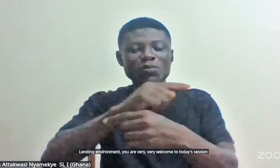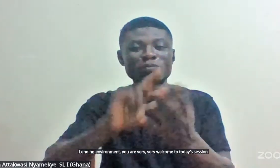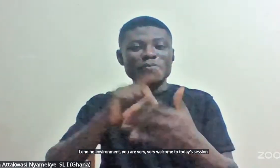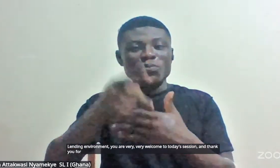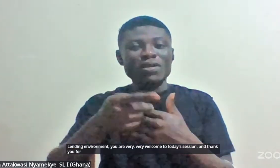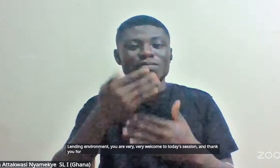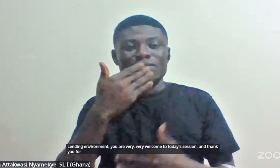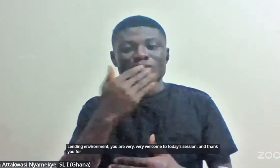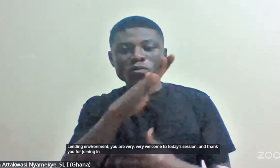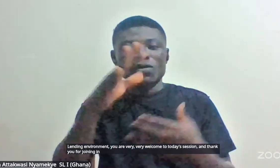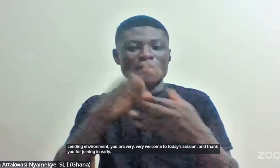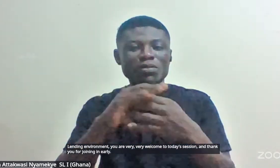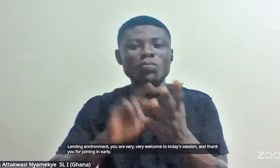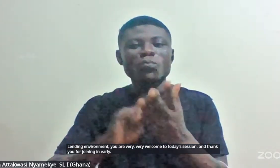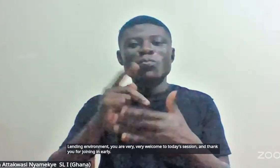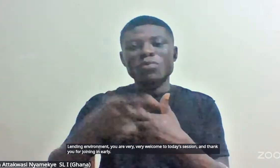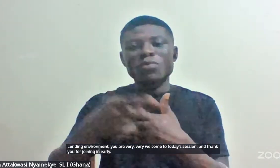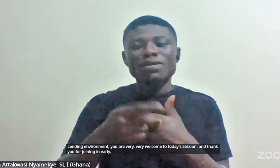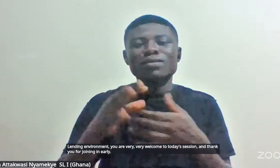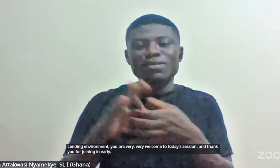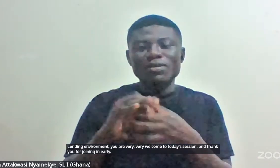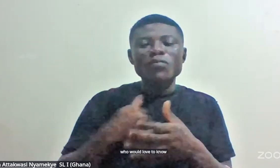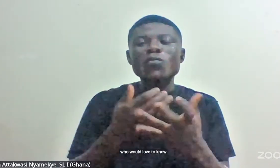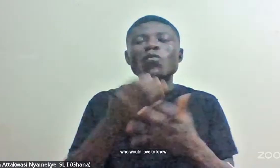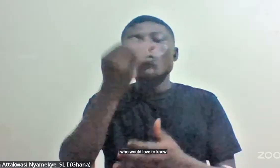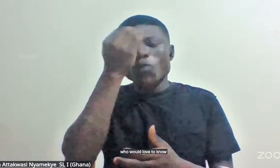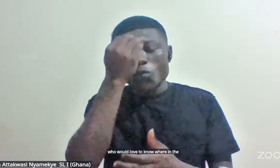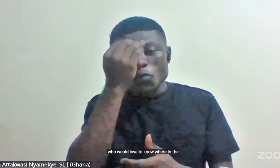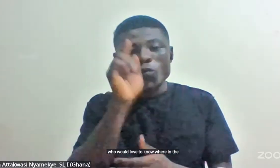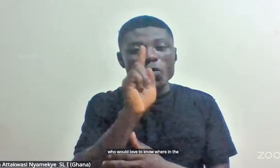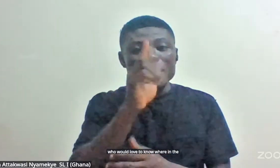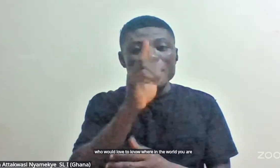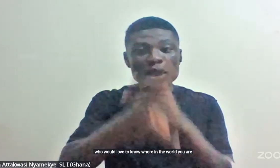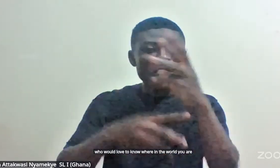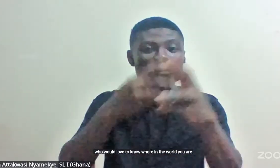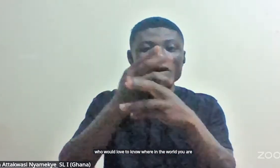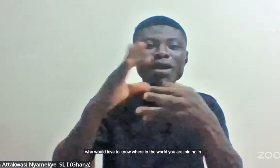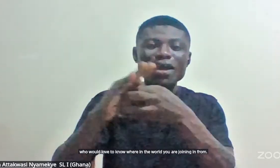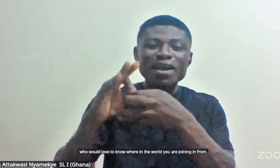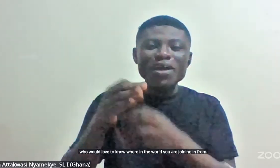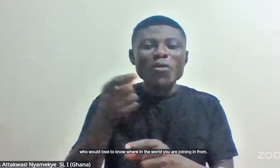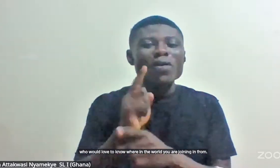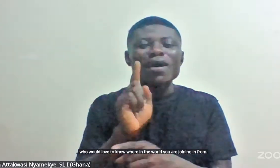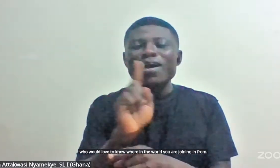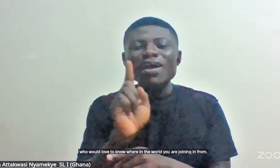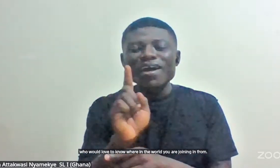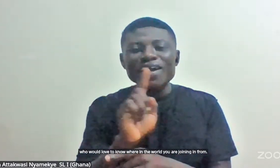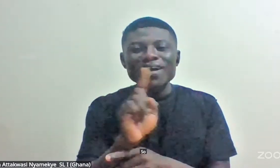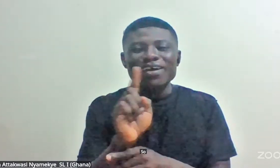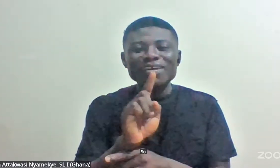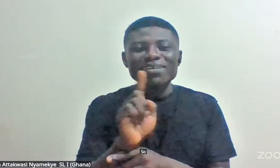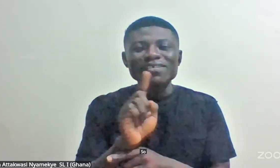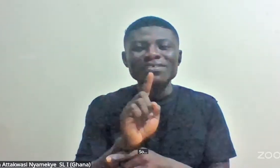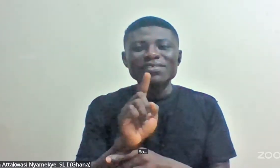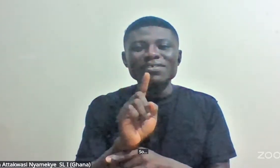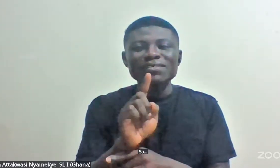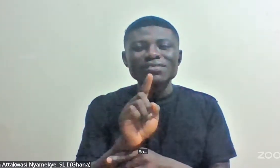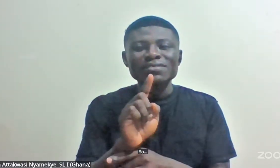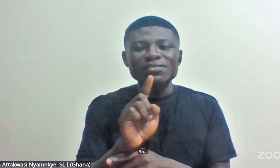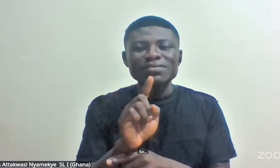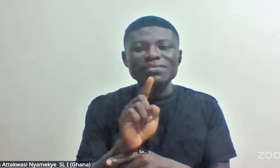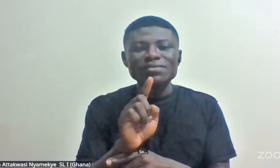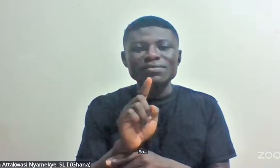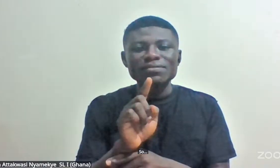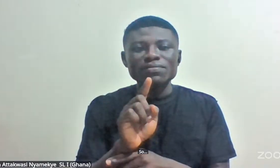joining in early. We would love to know where in the world you are joining in from. So, welcome to today's